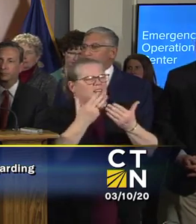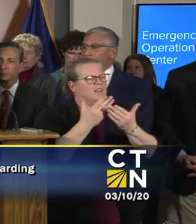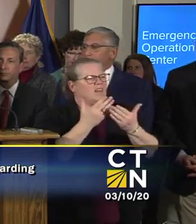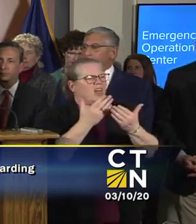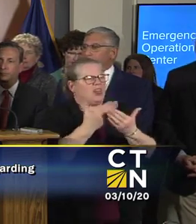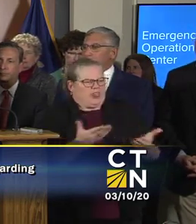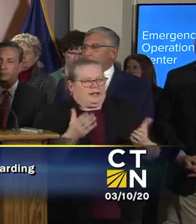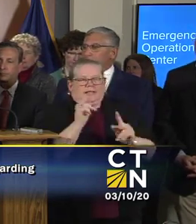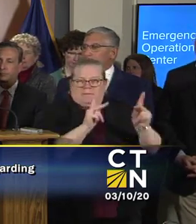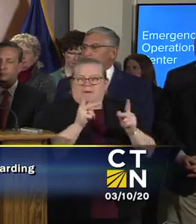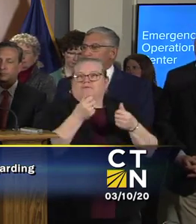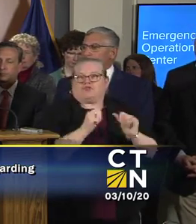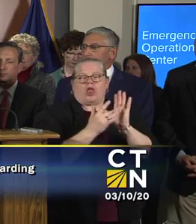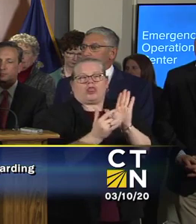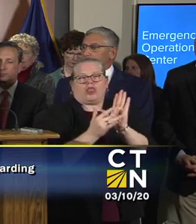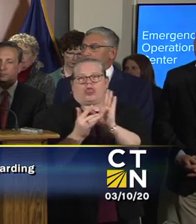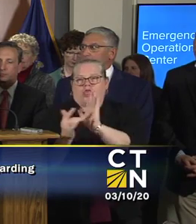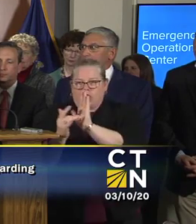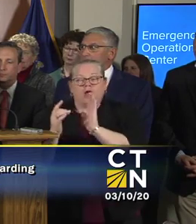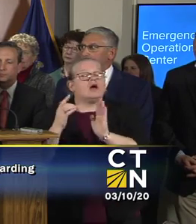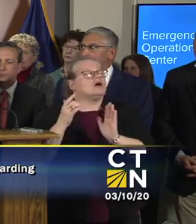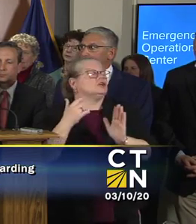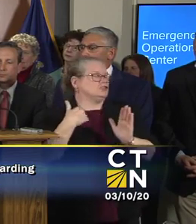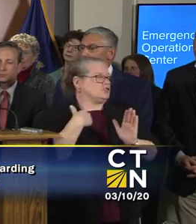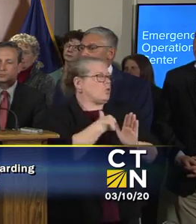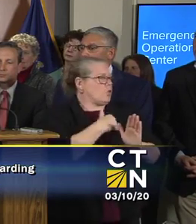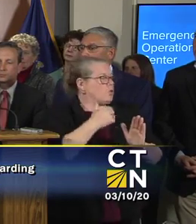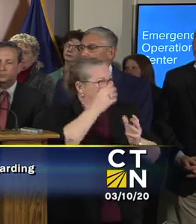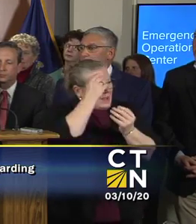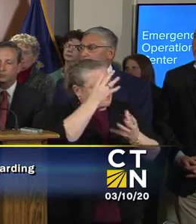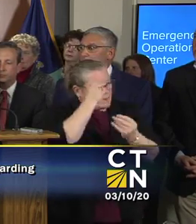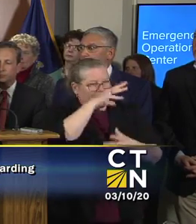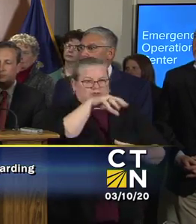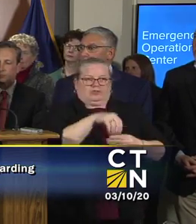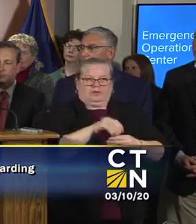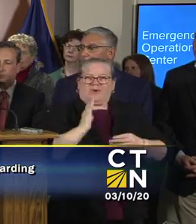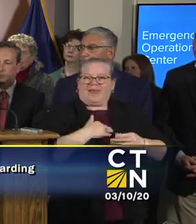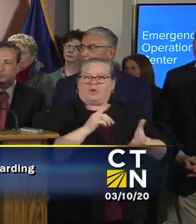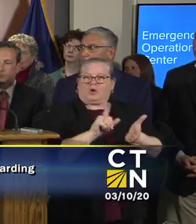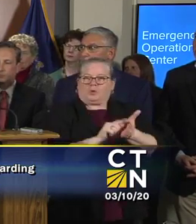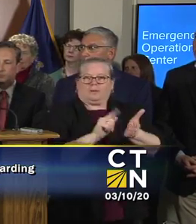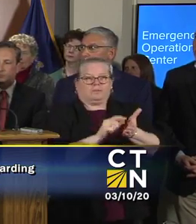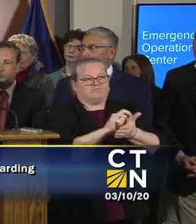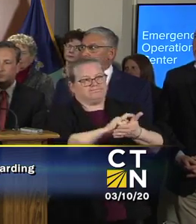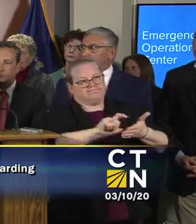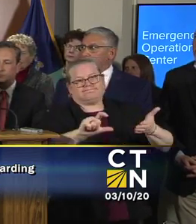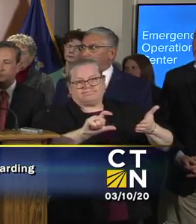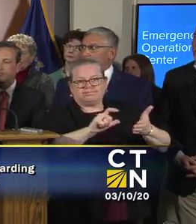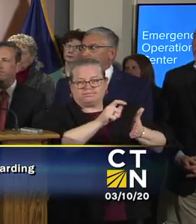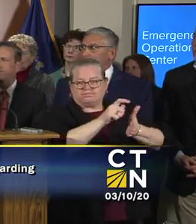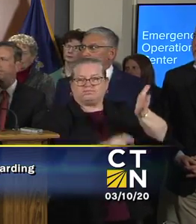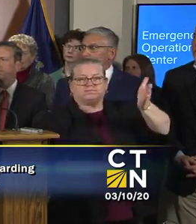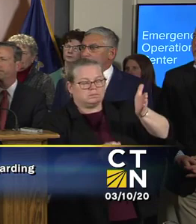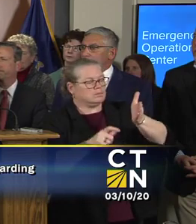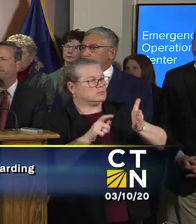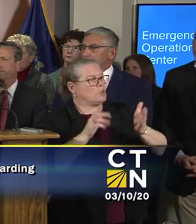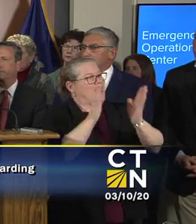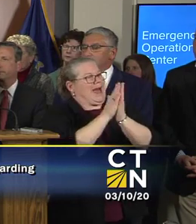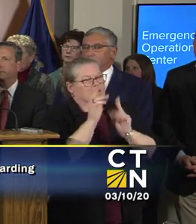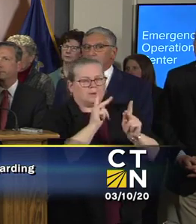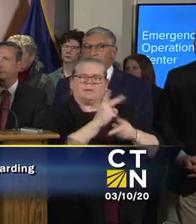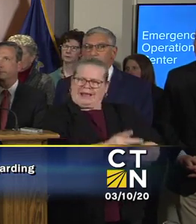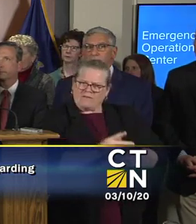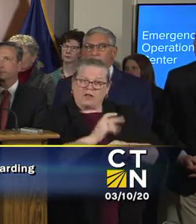we've got in the press release some details around that. We're asking people to take extra precaution. And then finally, as the governor